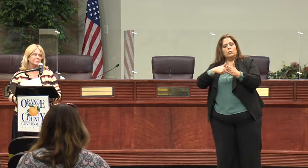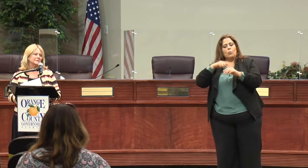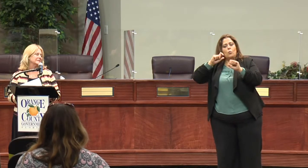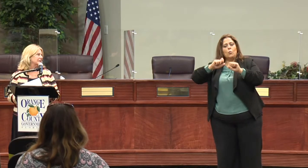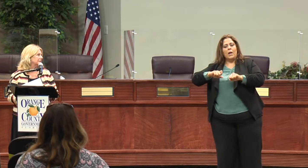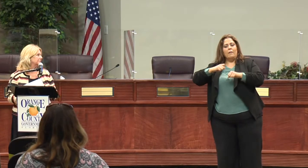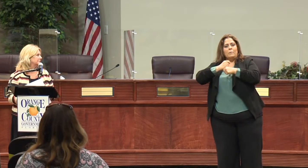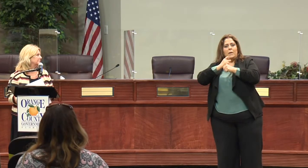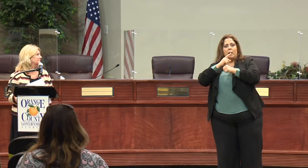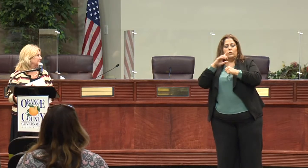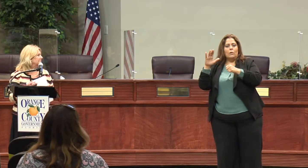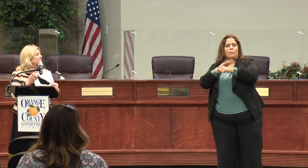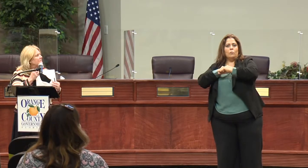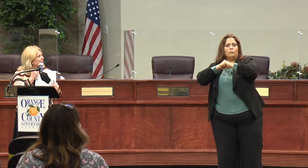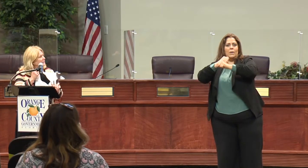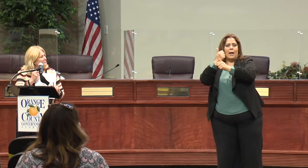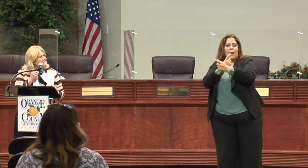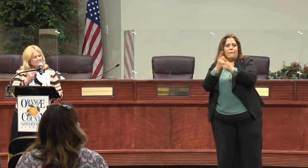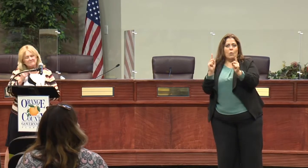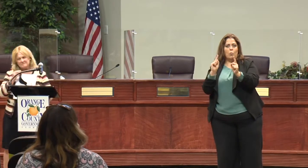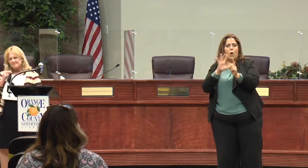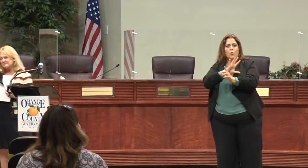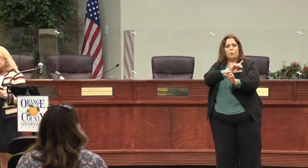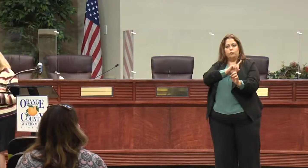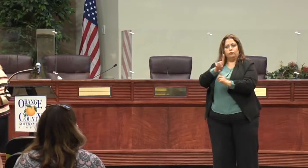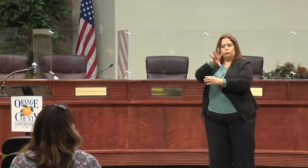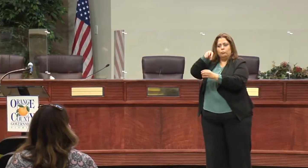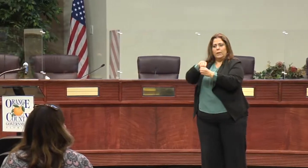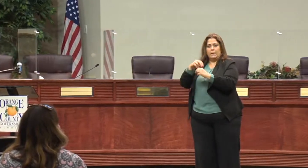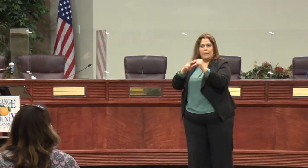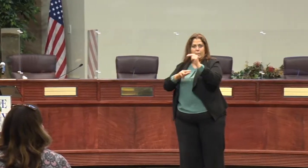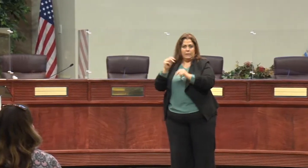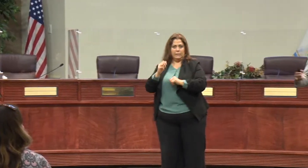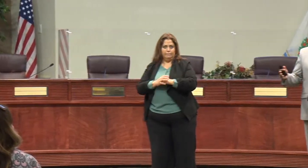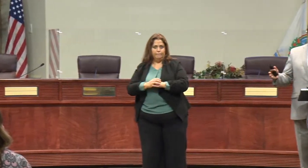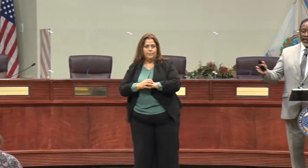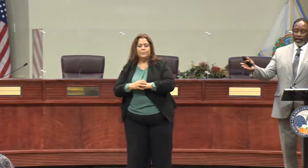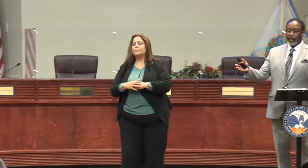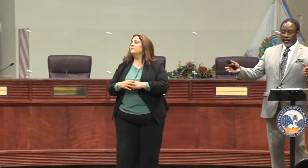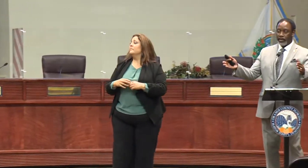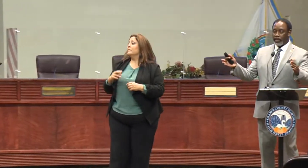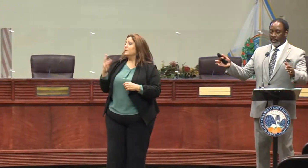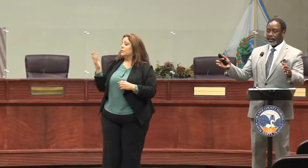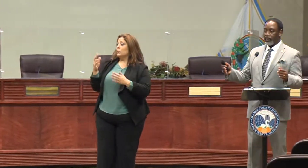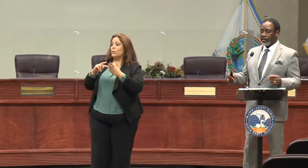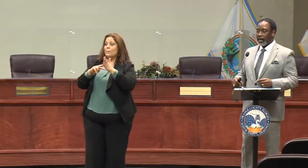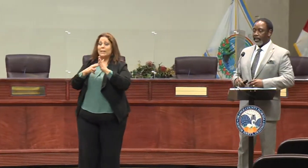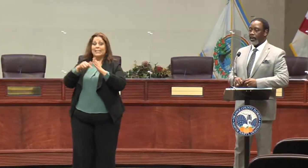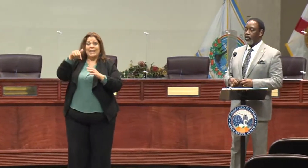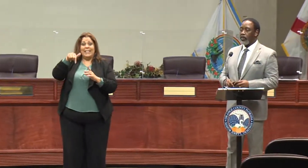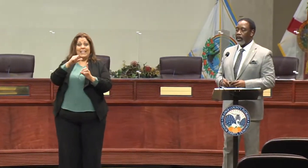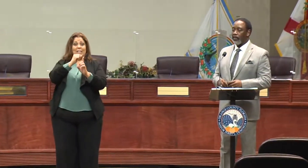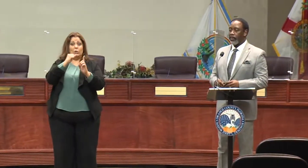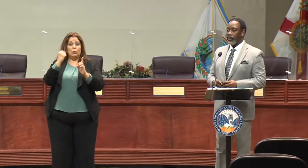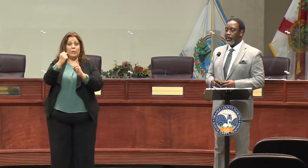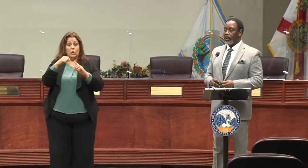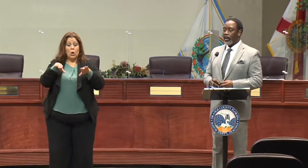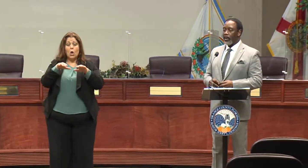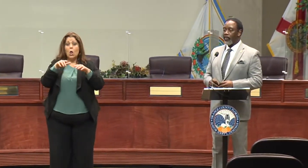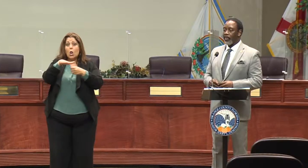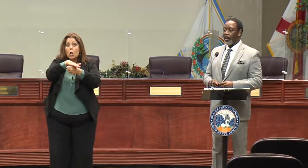in our building safe. All right. Thank you. Thank you. In other words, in this instance, at the local